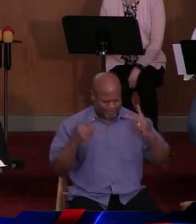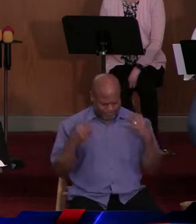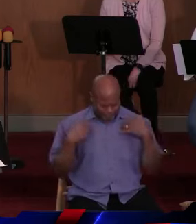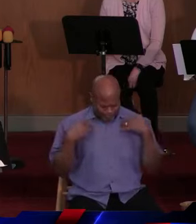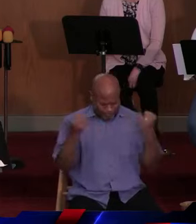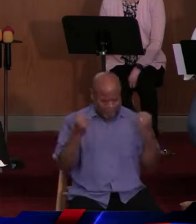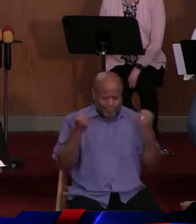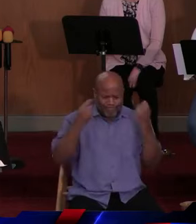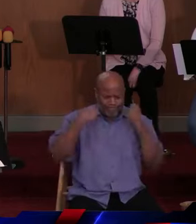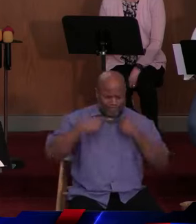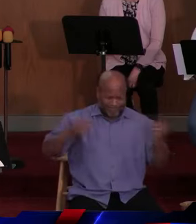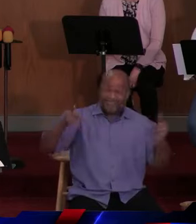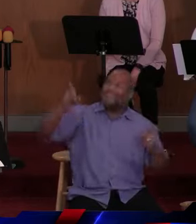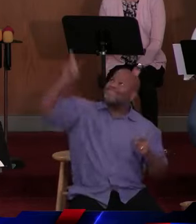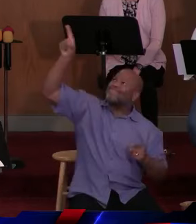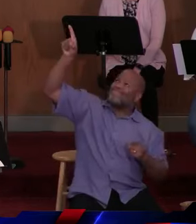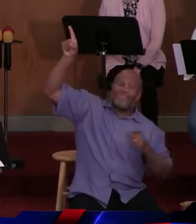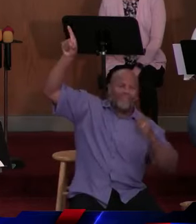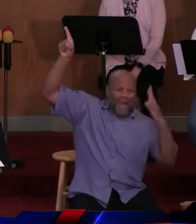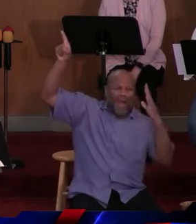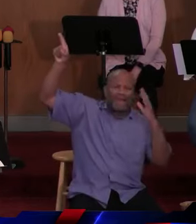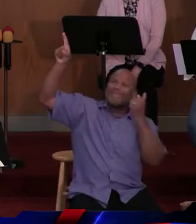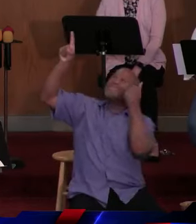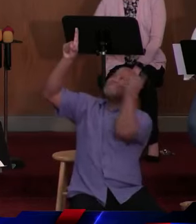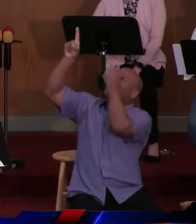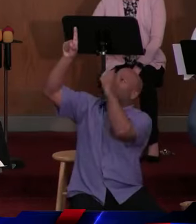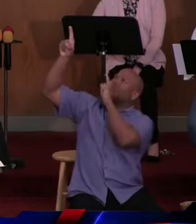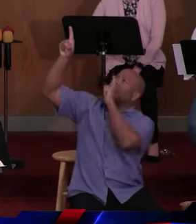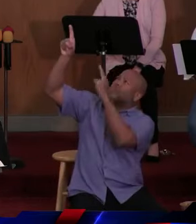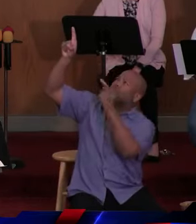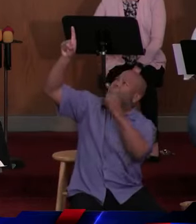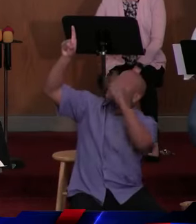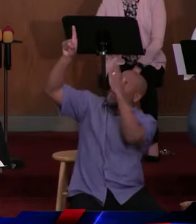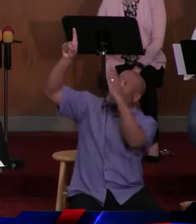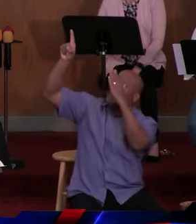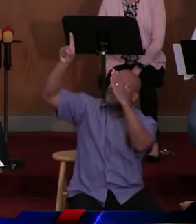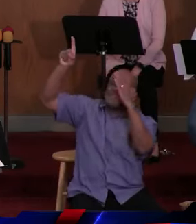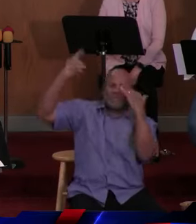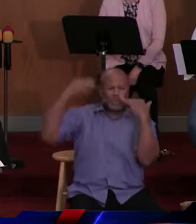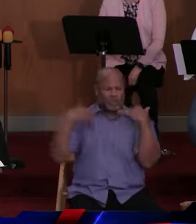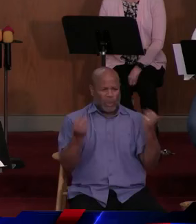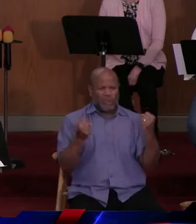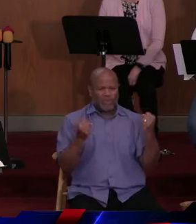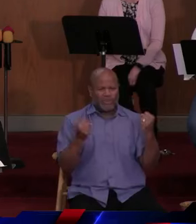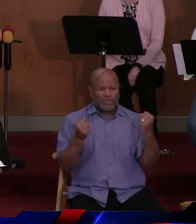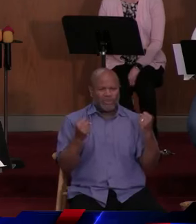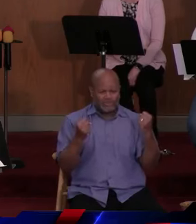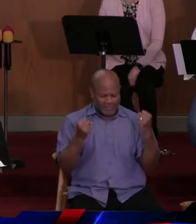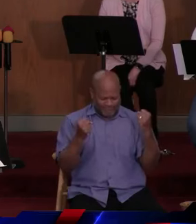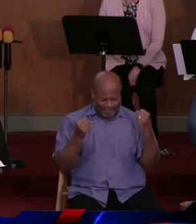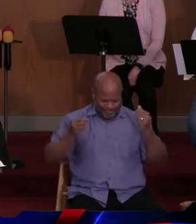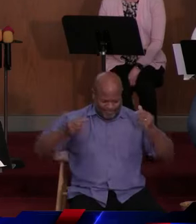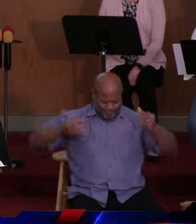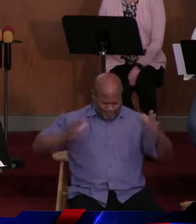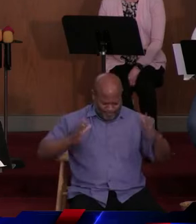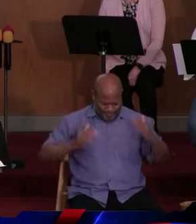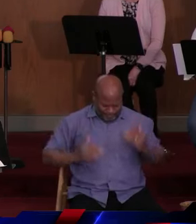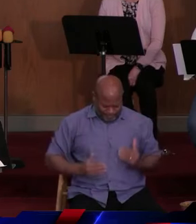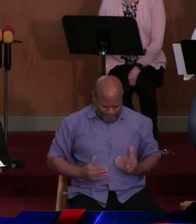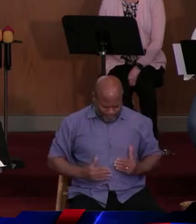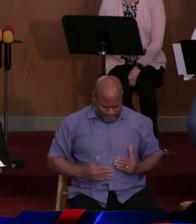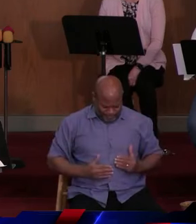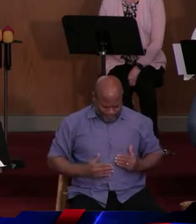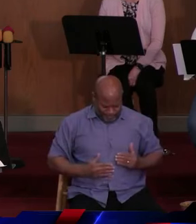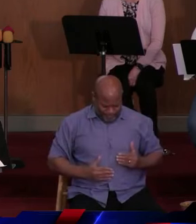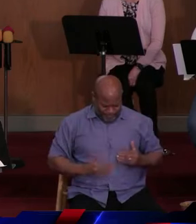this God, he is God. Courage to tell people to map their lives around the